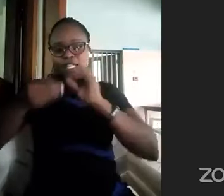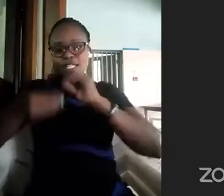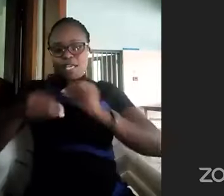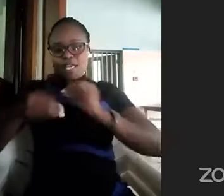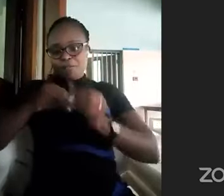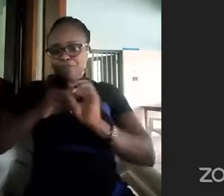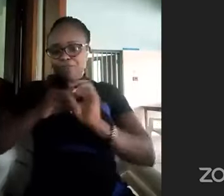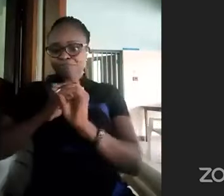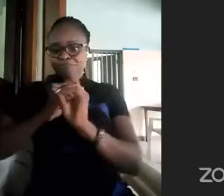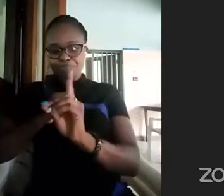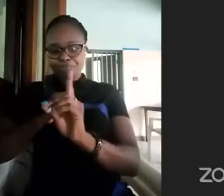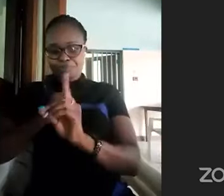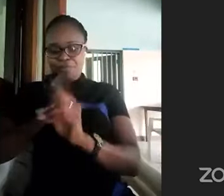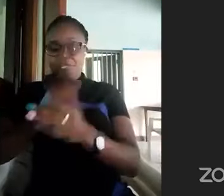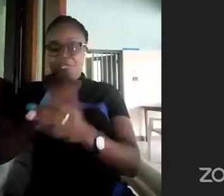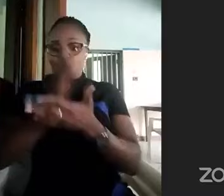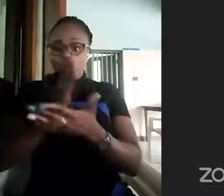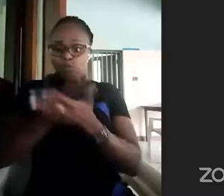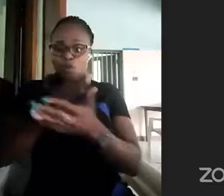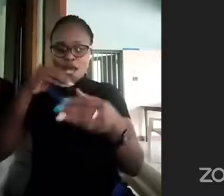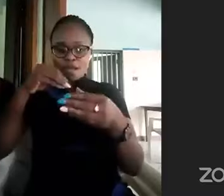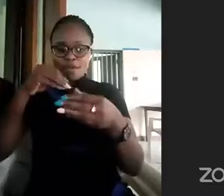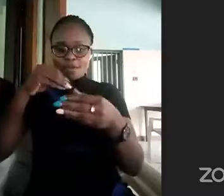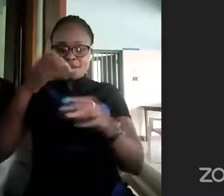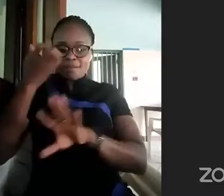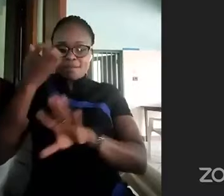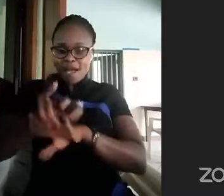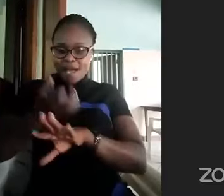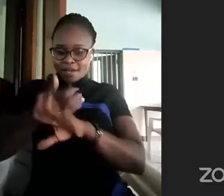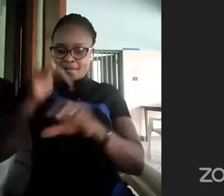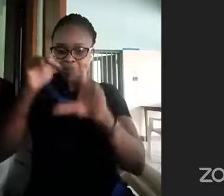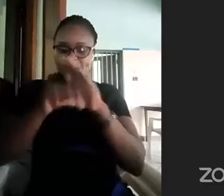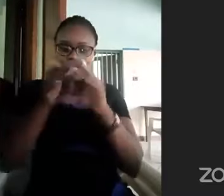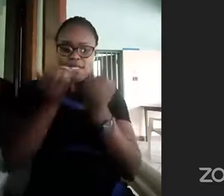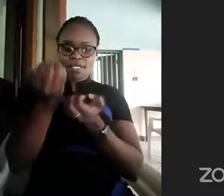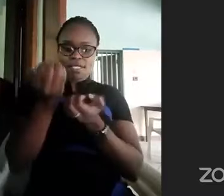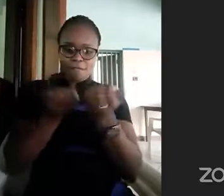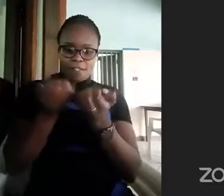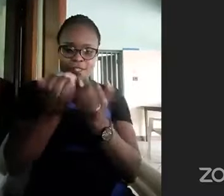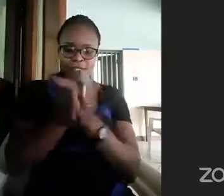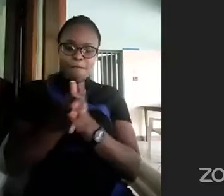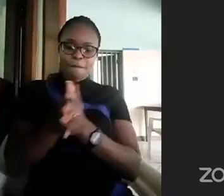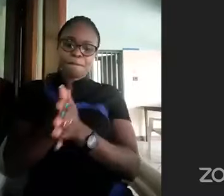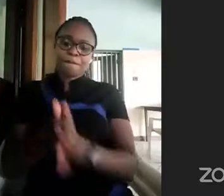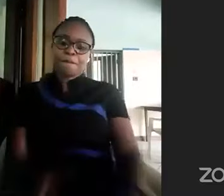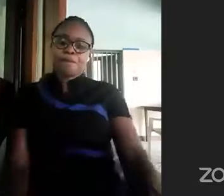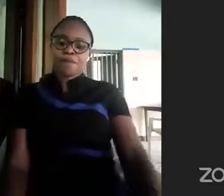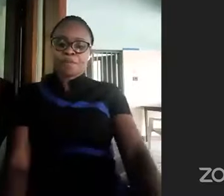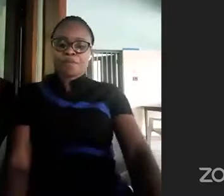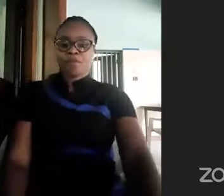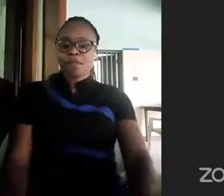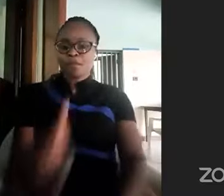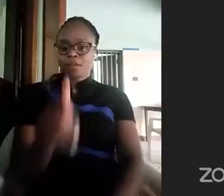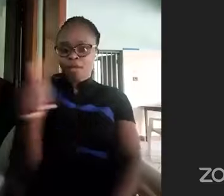and a challenge for persons with disabilities to access these services and even use them. Another thing I want to speak to is the aspect of communication barrier. And I want